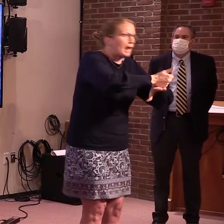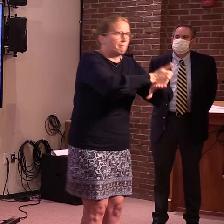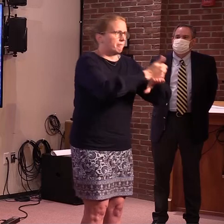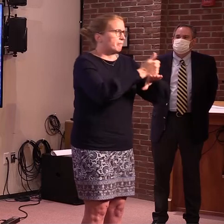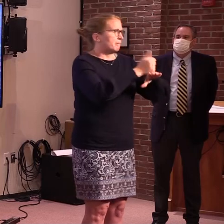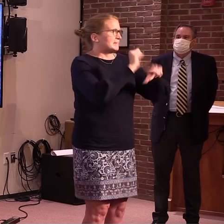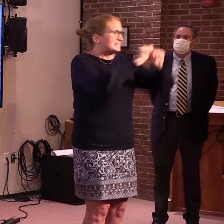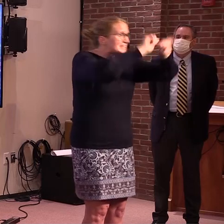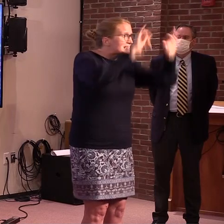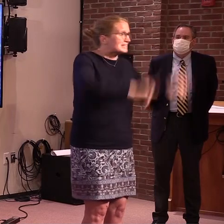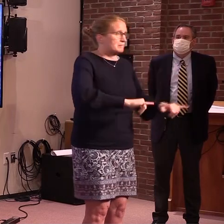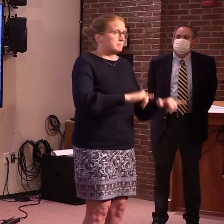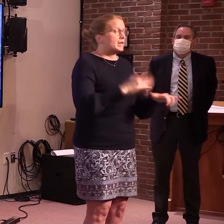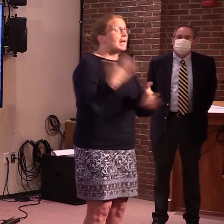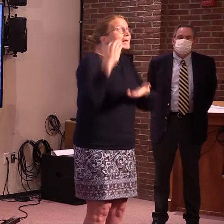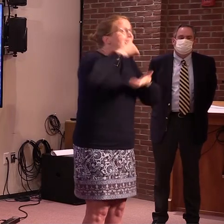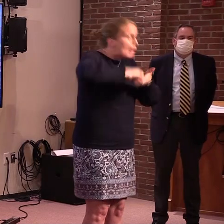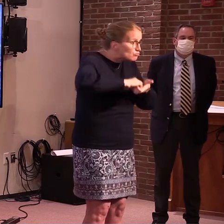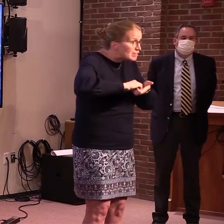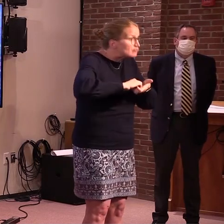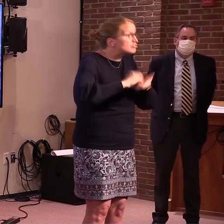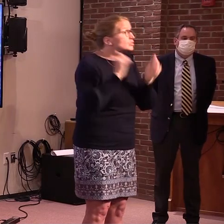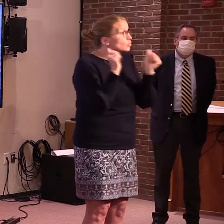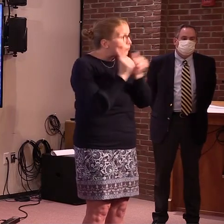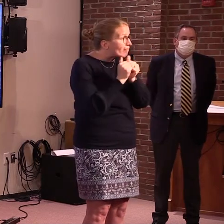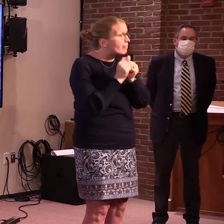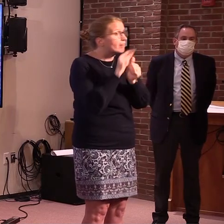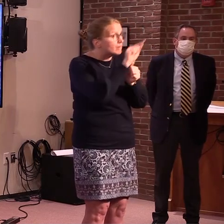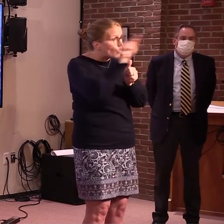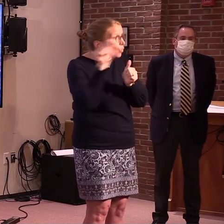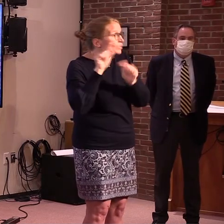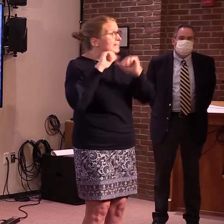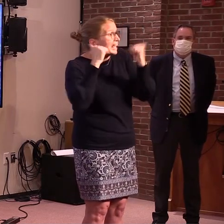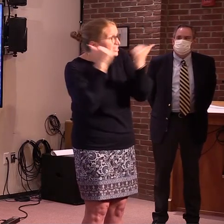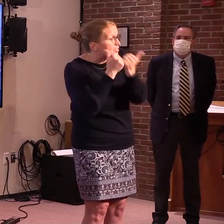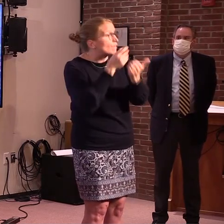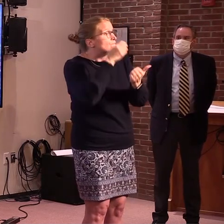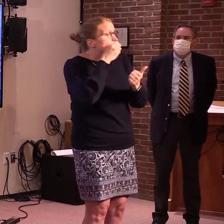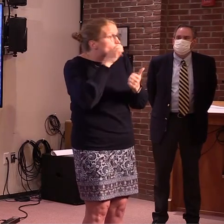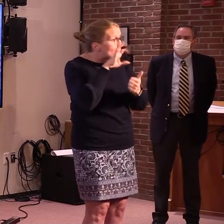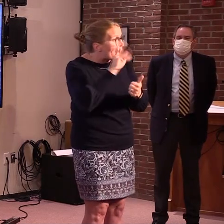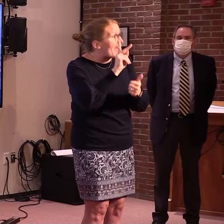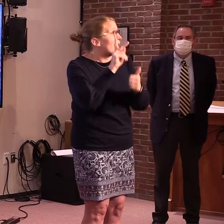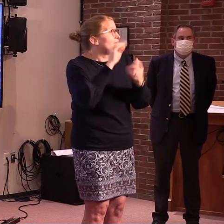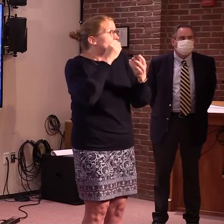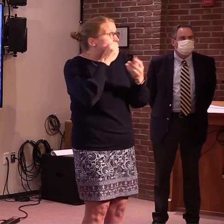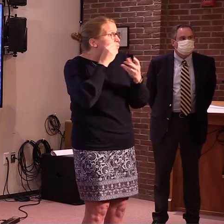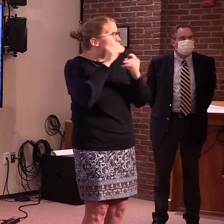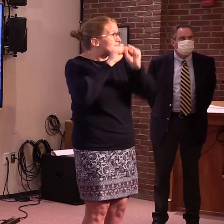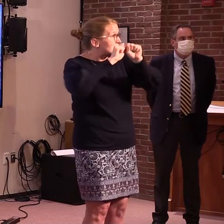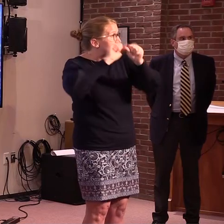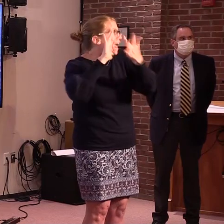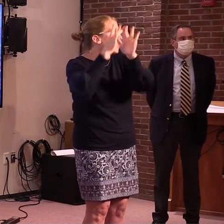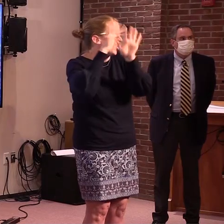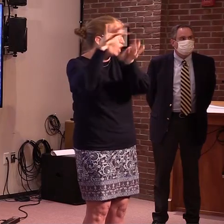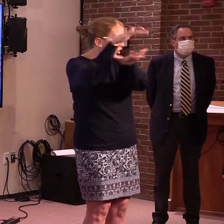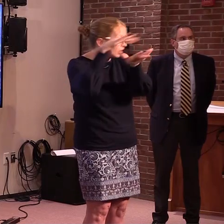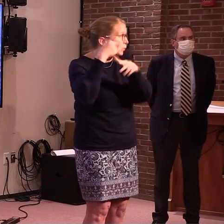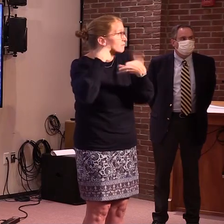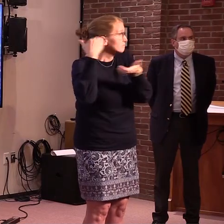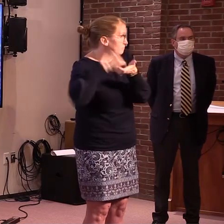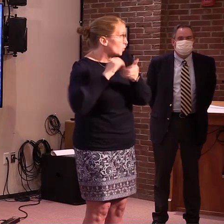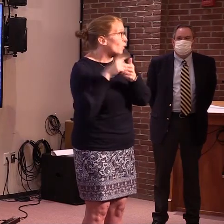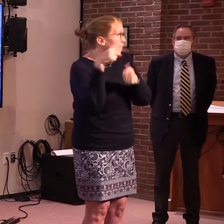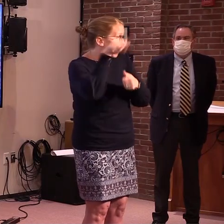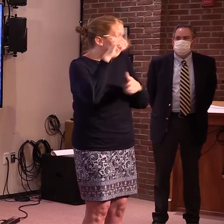it's in collaboration with our partners in the food distribution network. It's been a